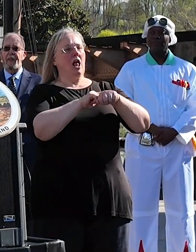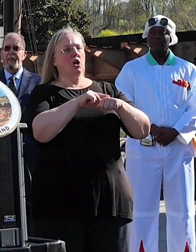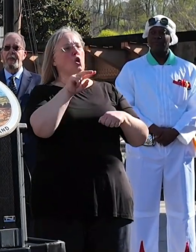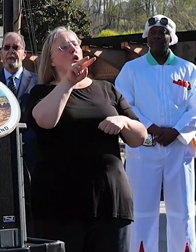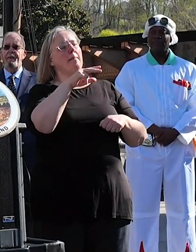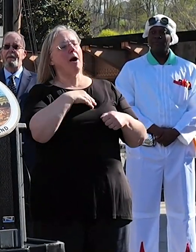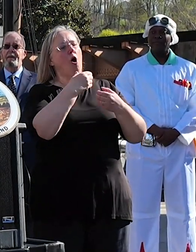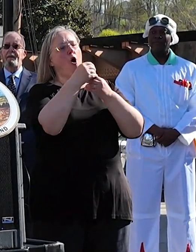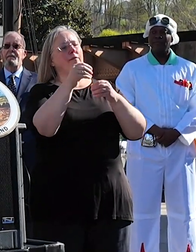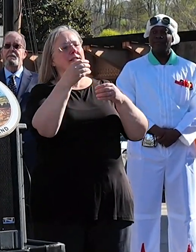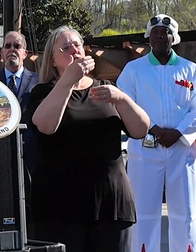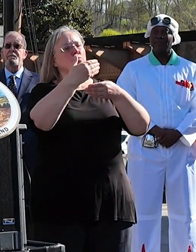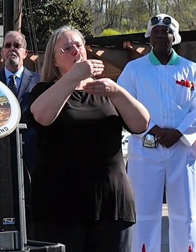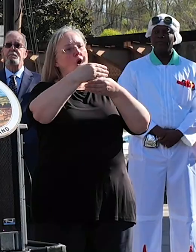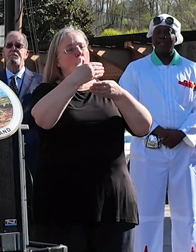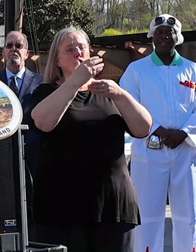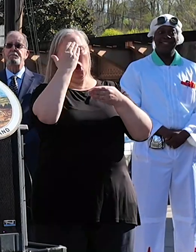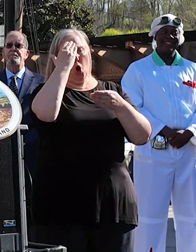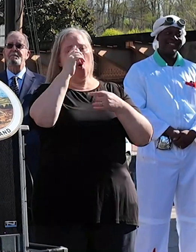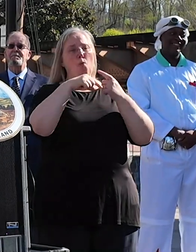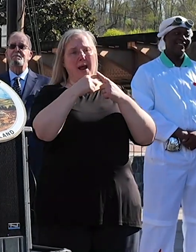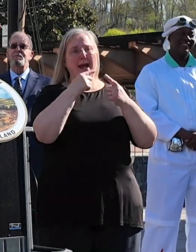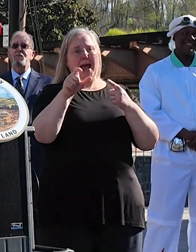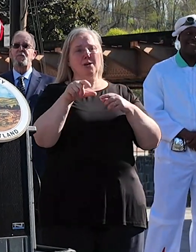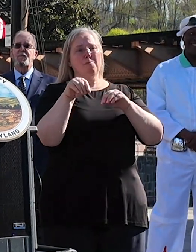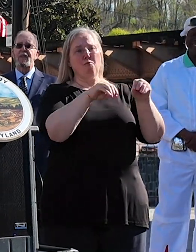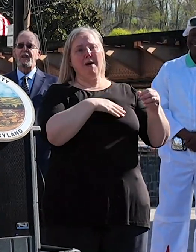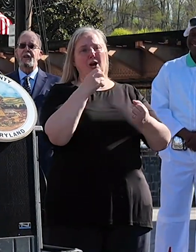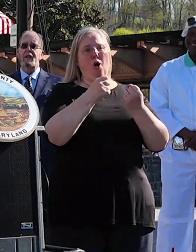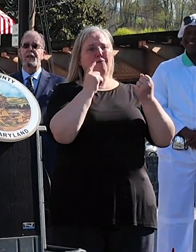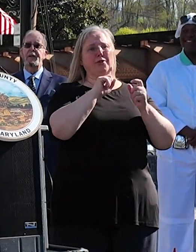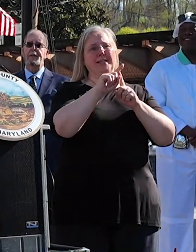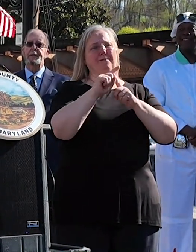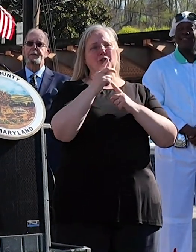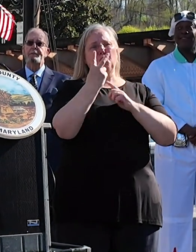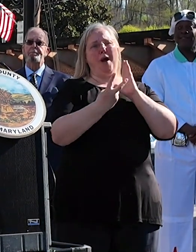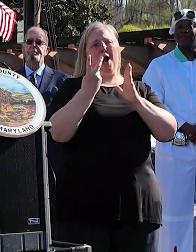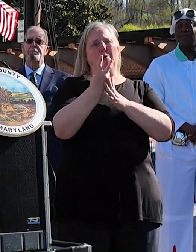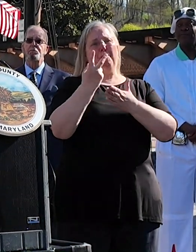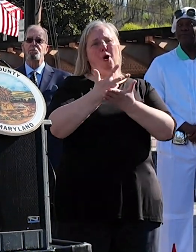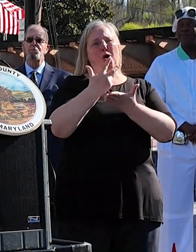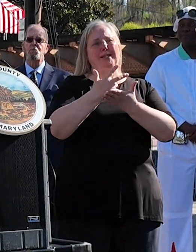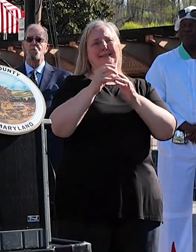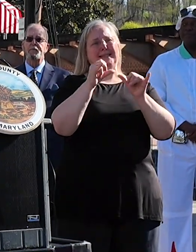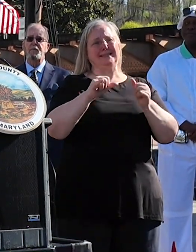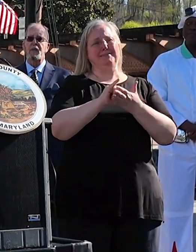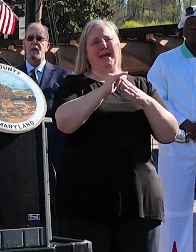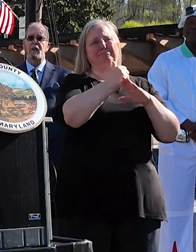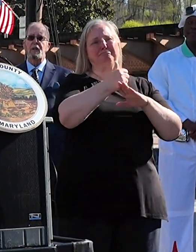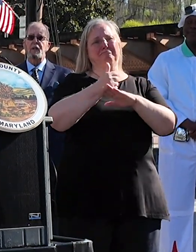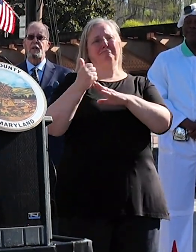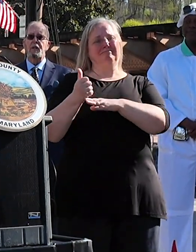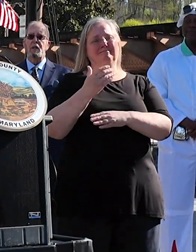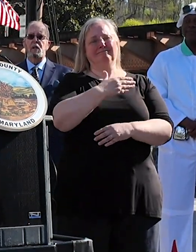to know when I had to move my car for the various two-hour parking systems that came in place.